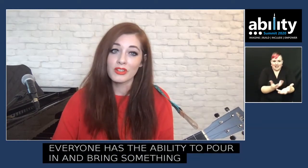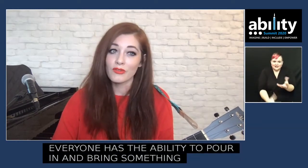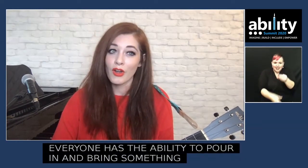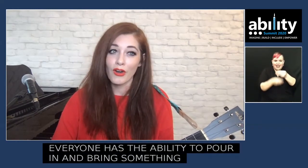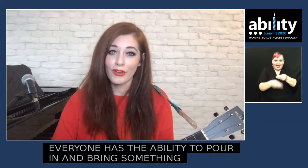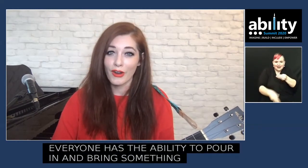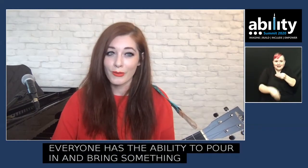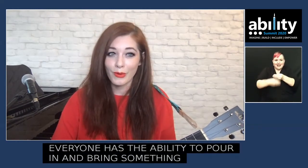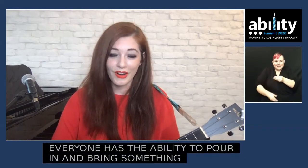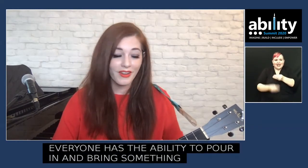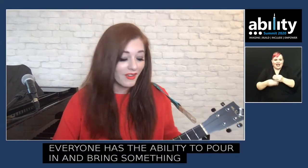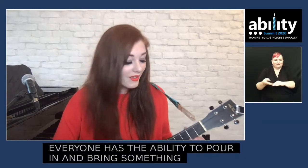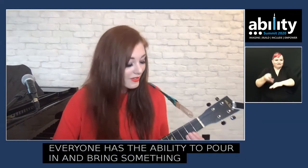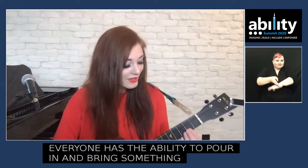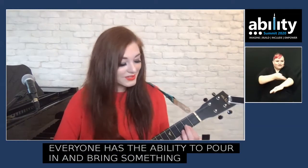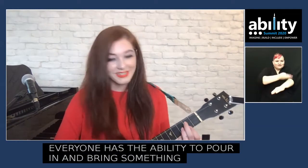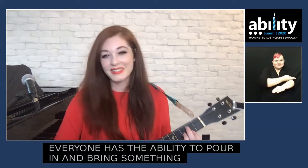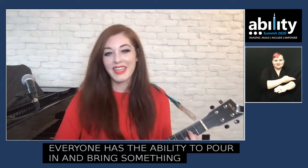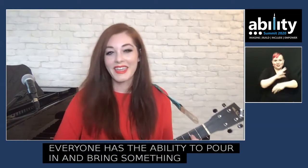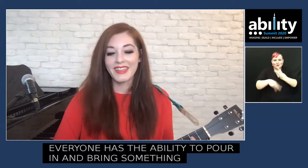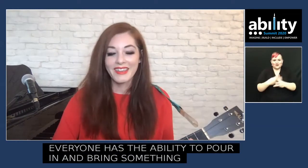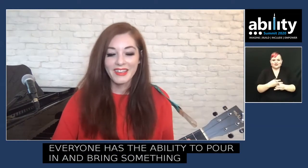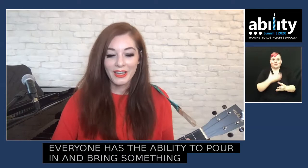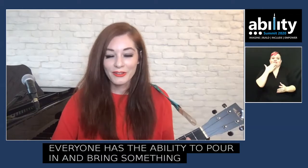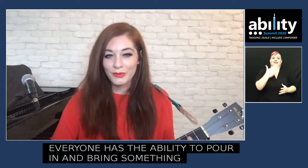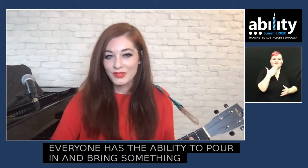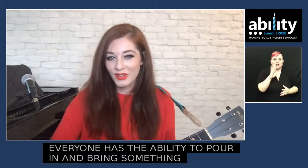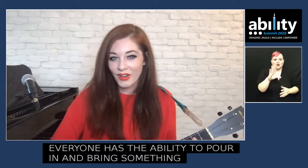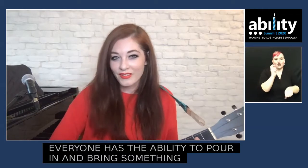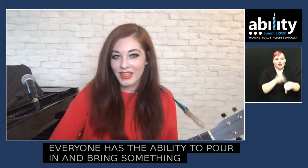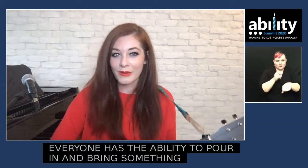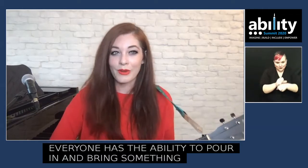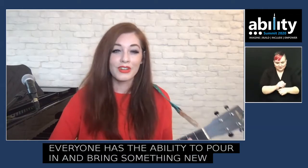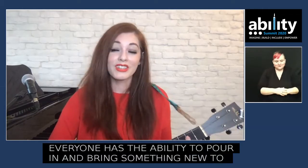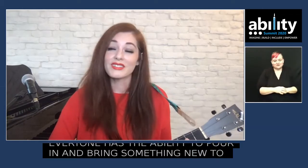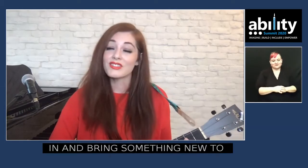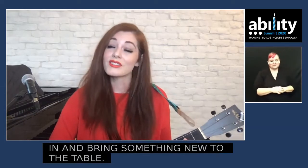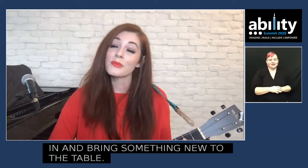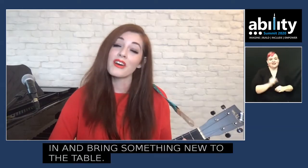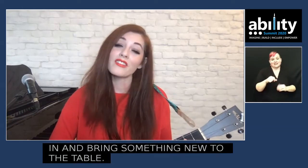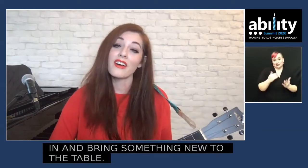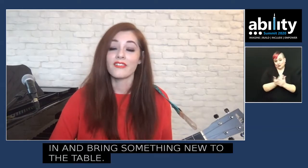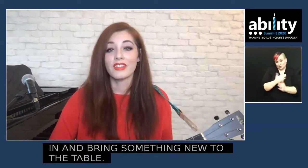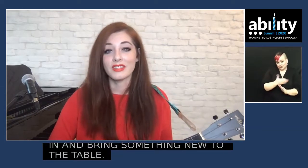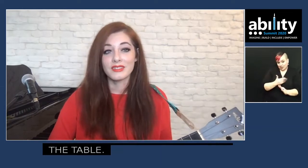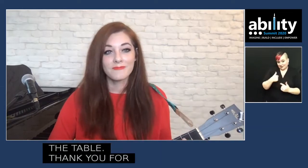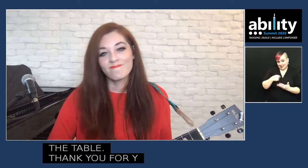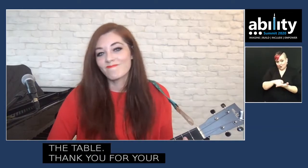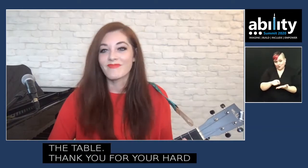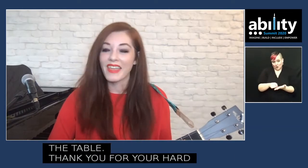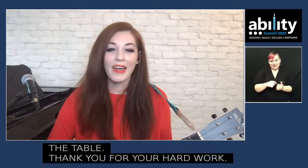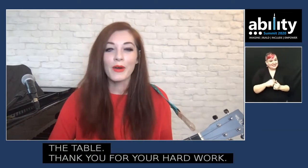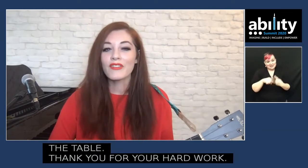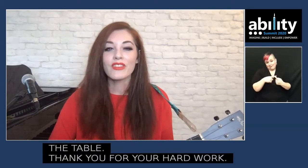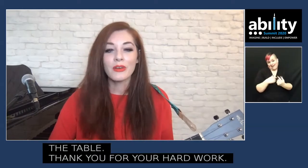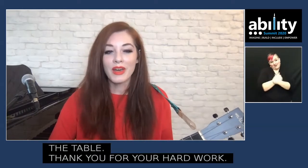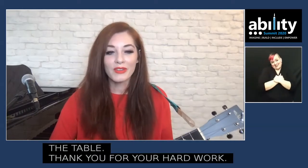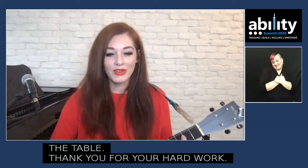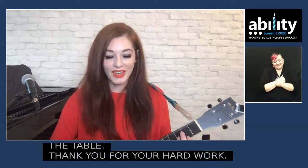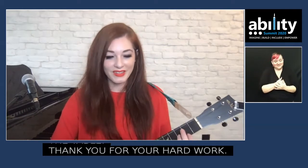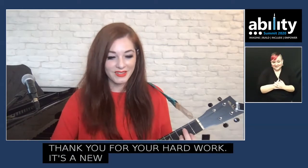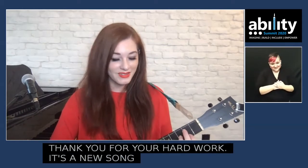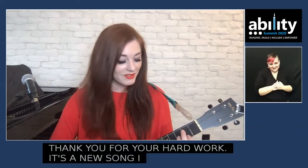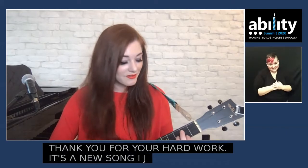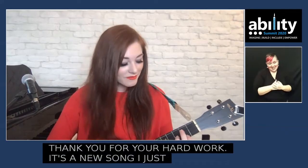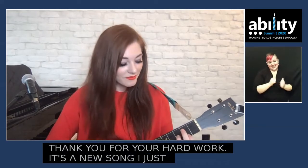guys so much for all your hard work. This is a new song that I wrote, and it's just about love, and it's how I feel